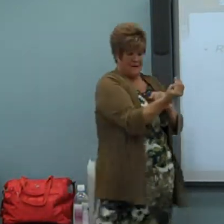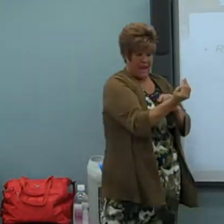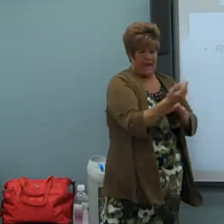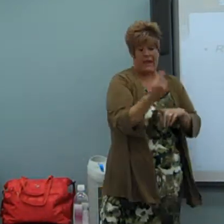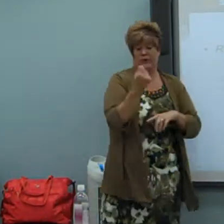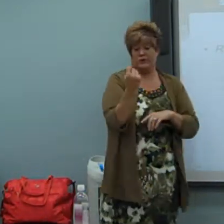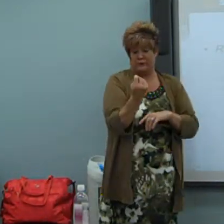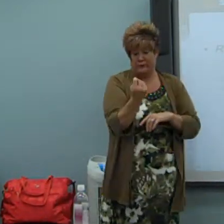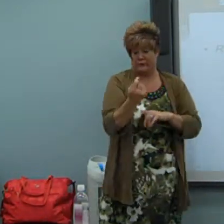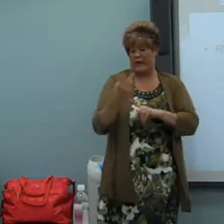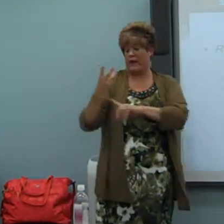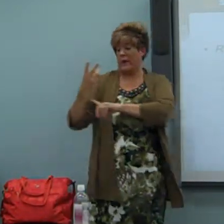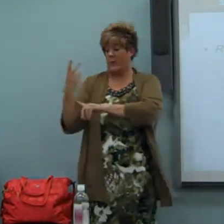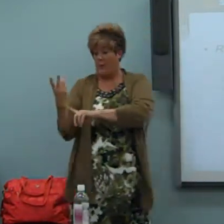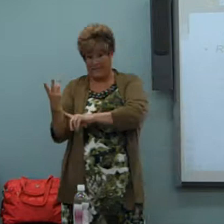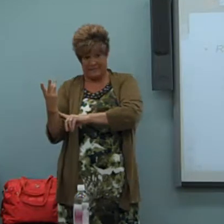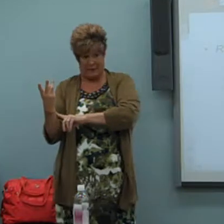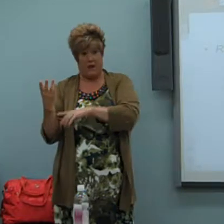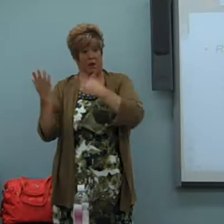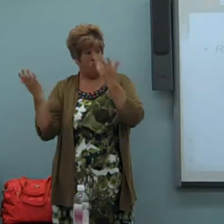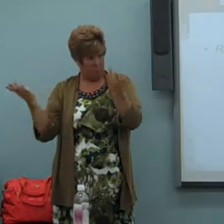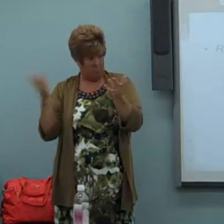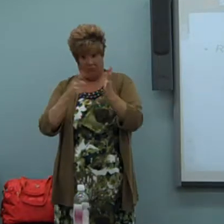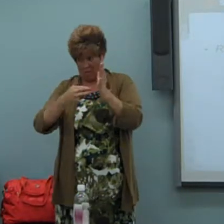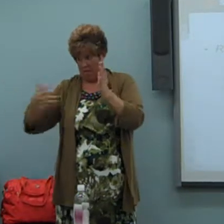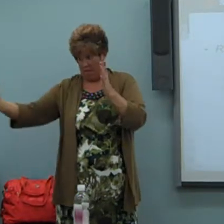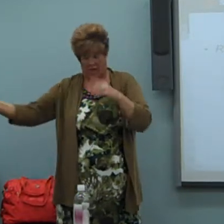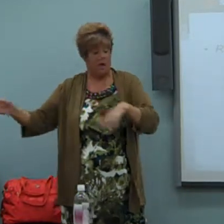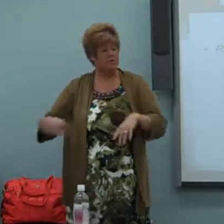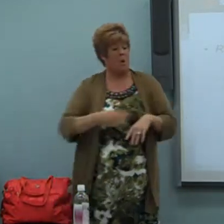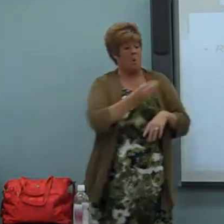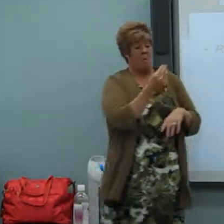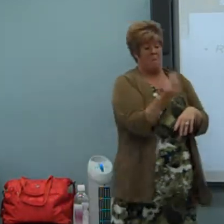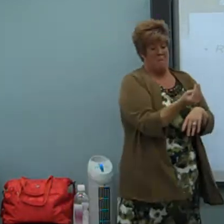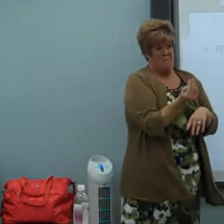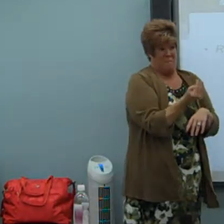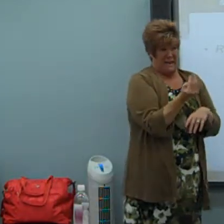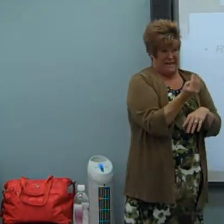So now every day, Monday, Tuesday, Wednesday, and so on.